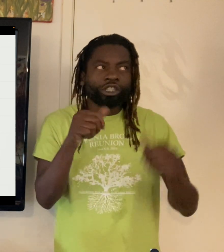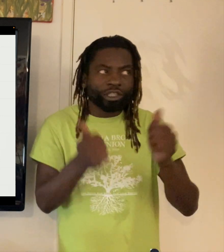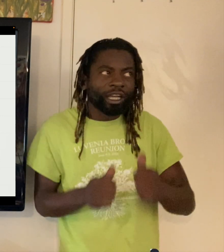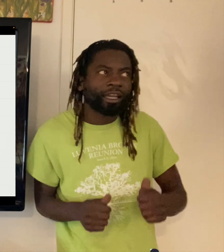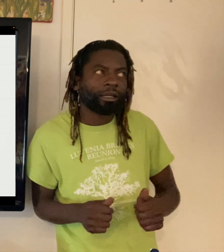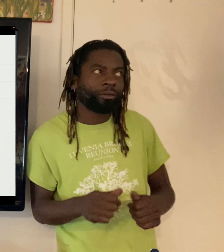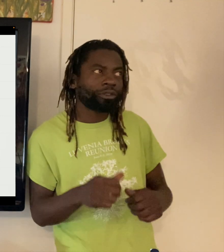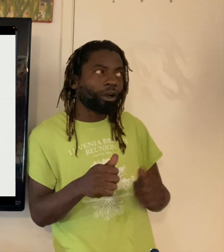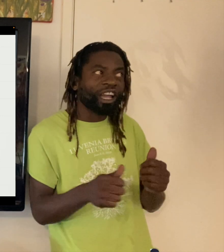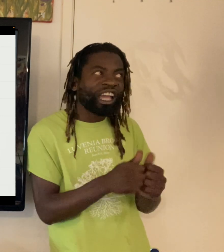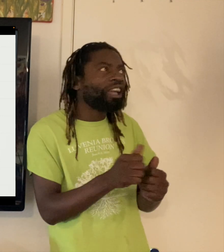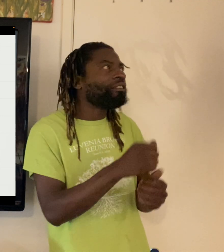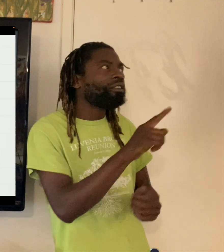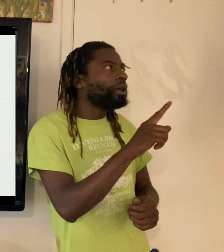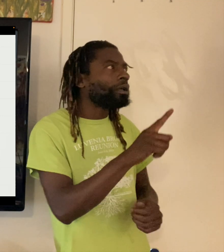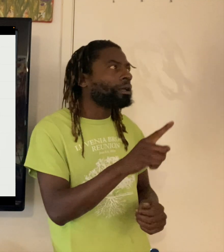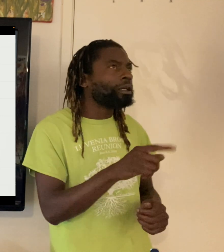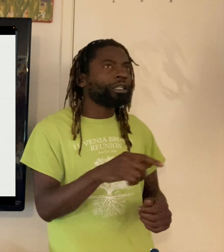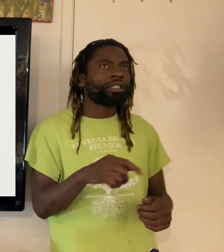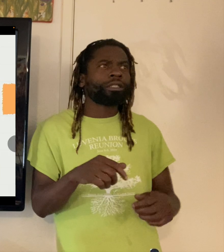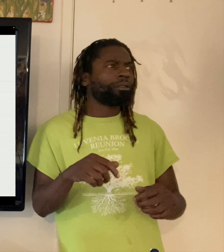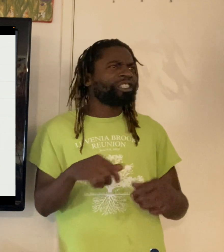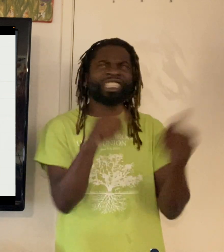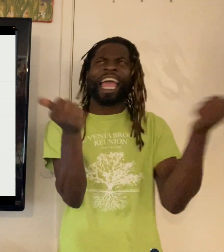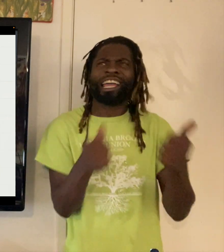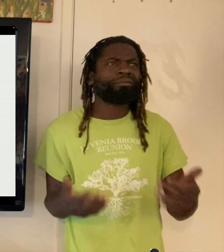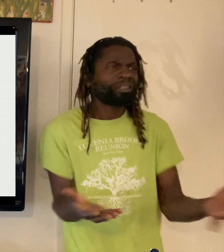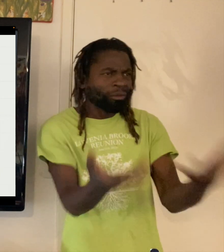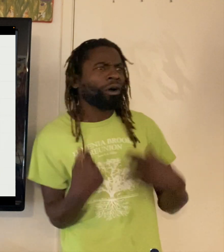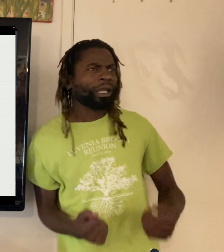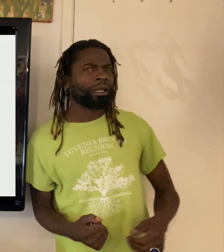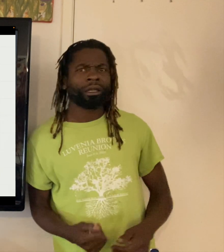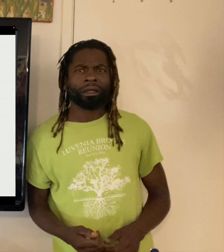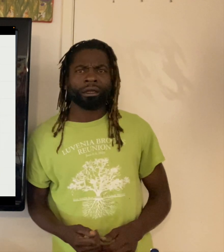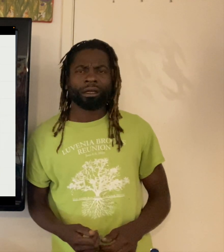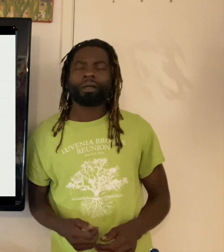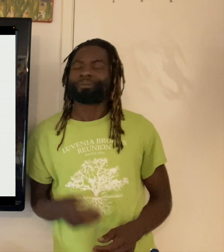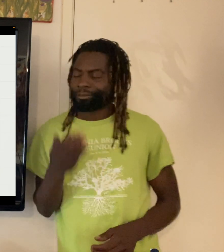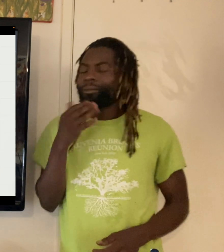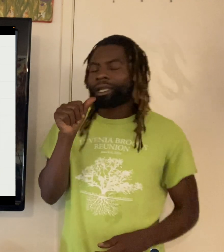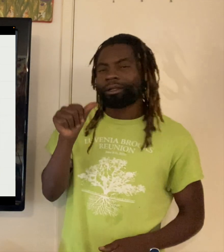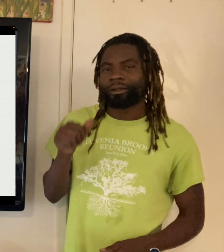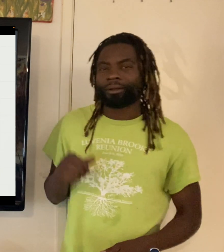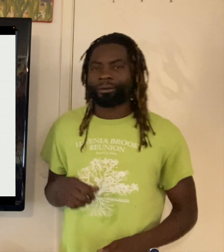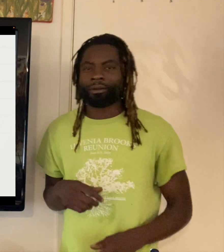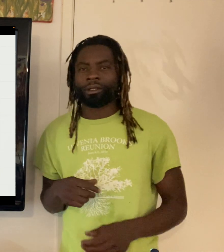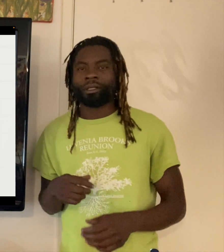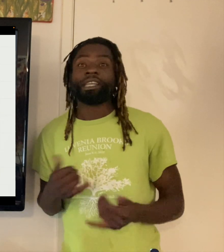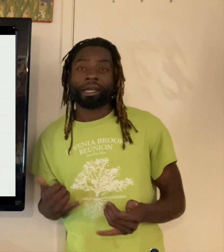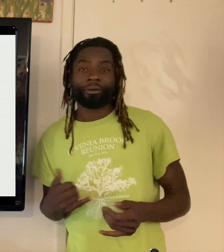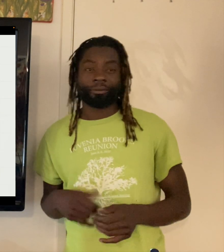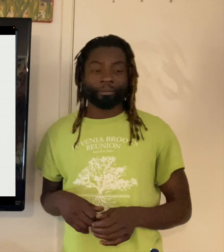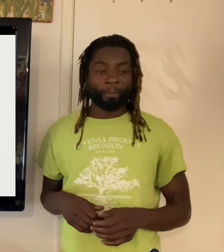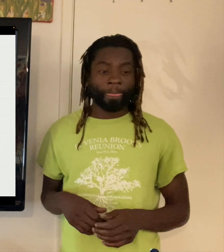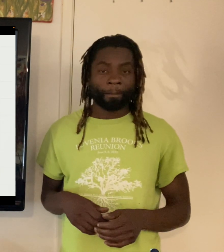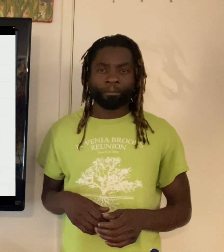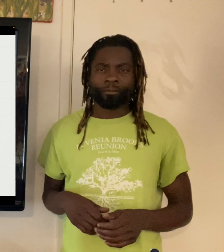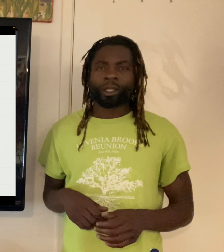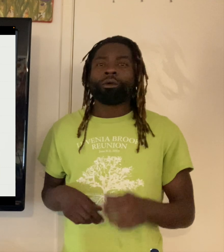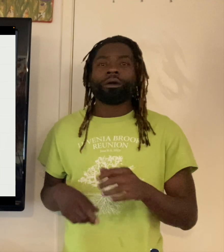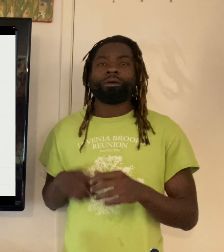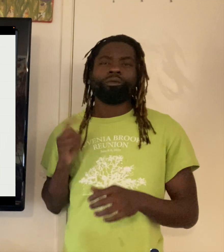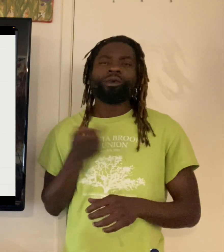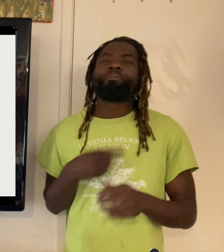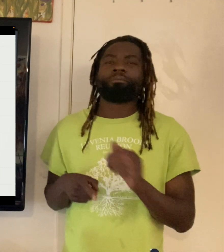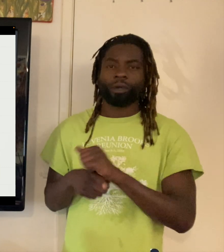us? Shapes, come around me. Okay, that's better. So, let us practice the